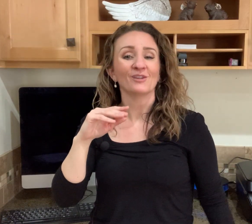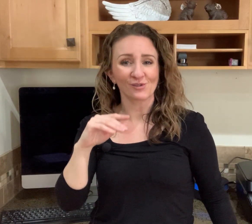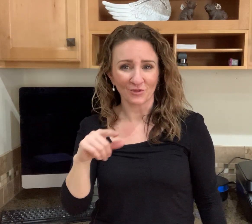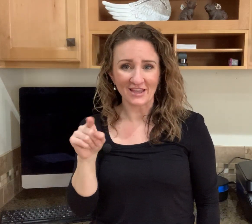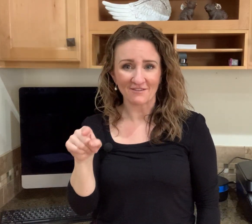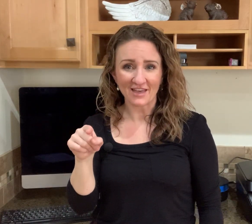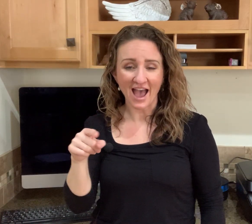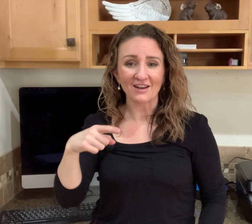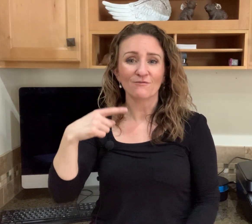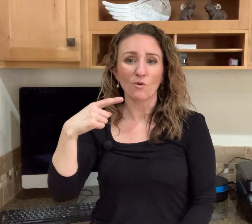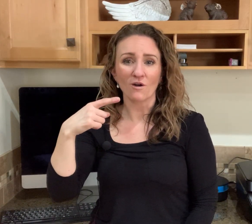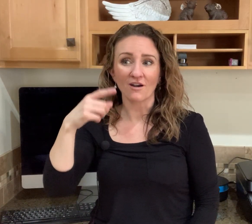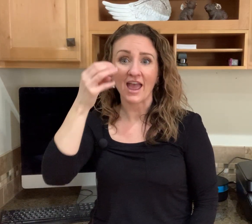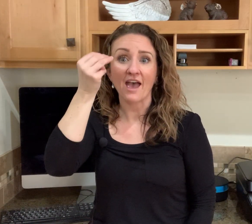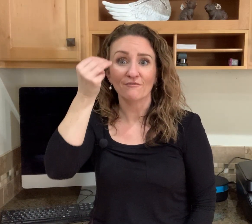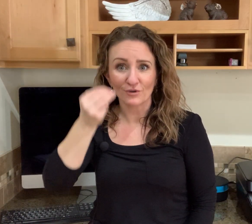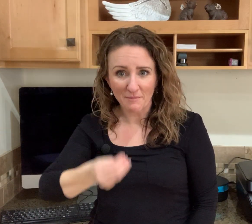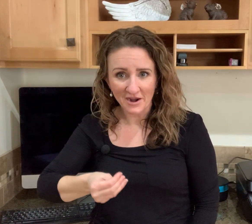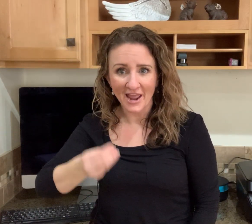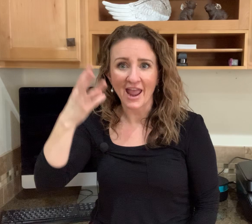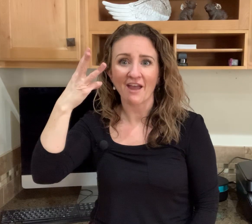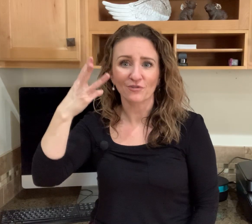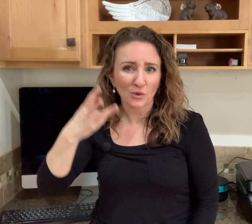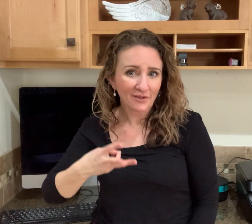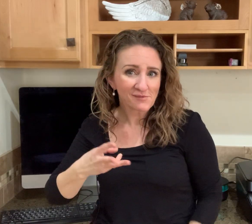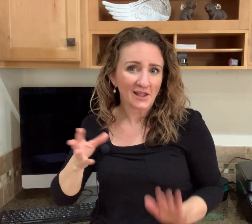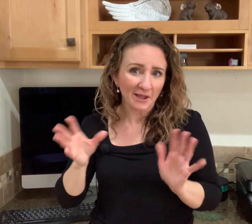So think of that for every Monday, every Wednesday.